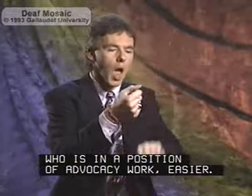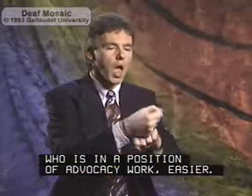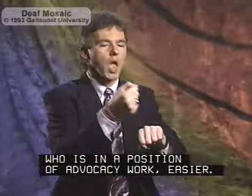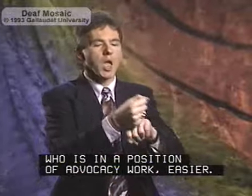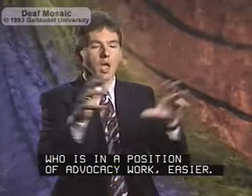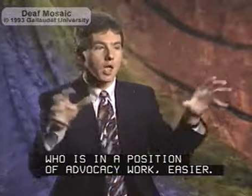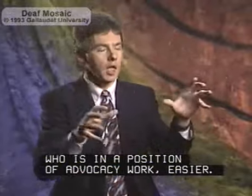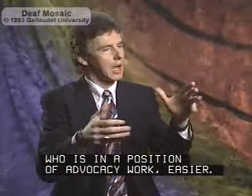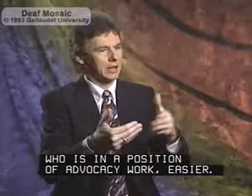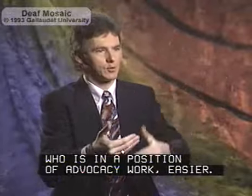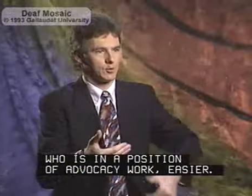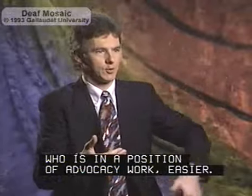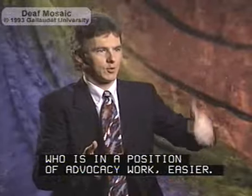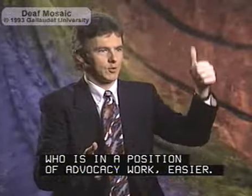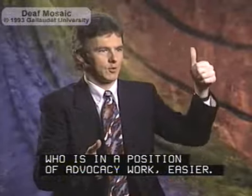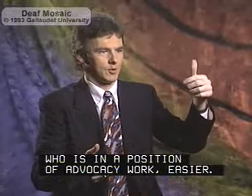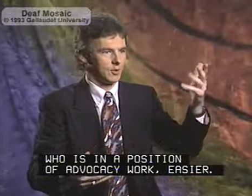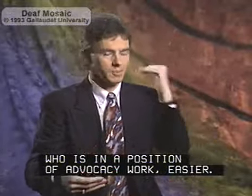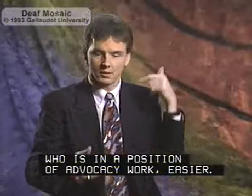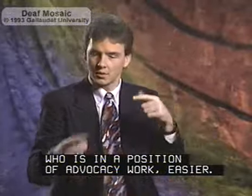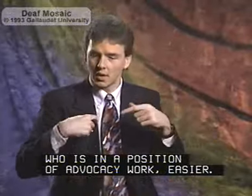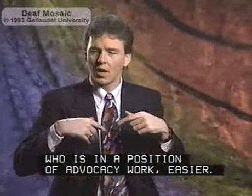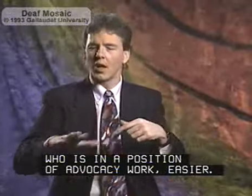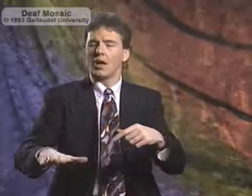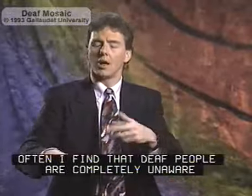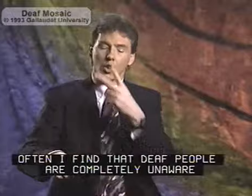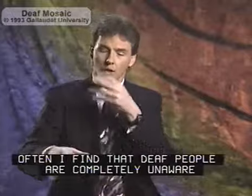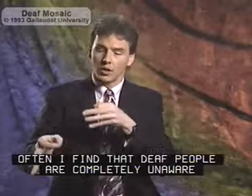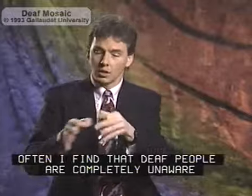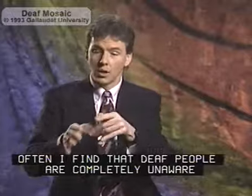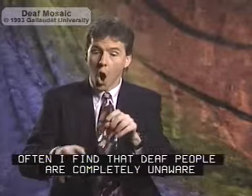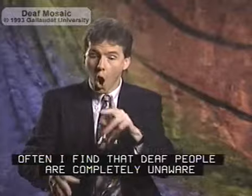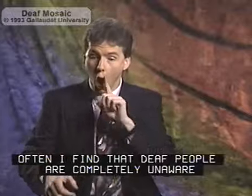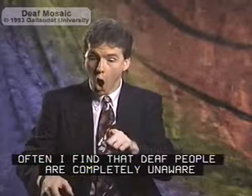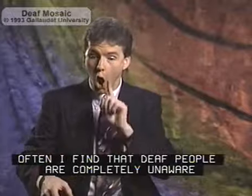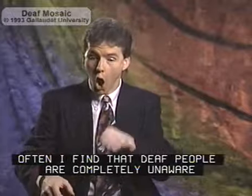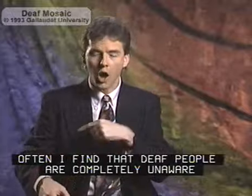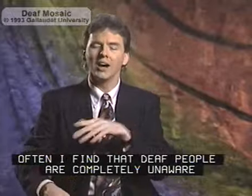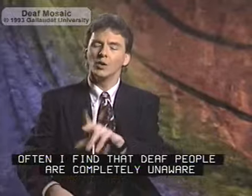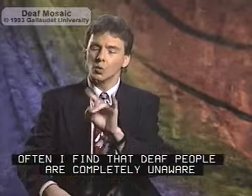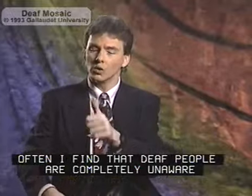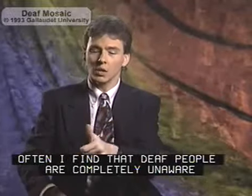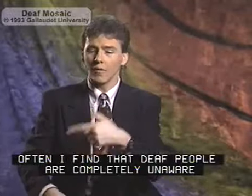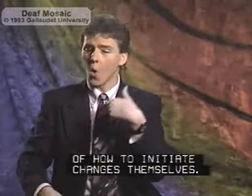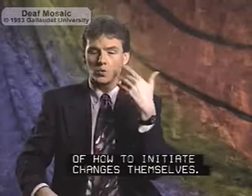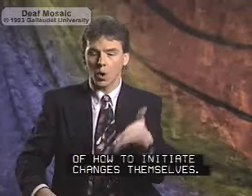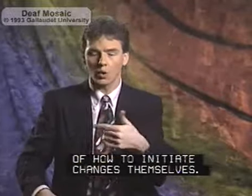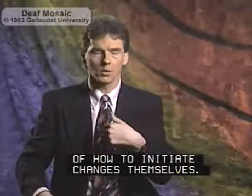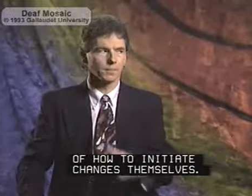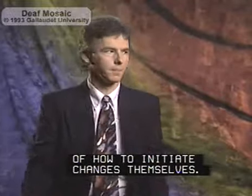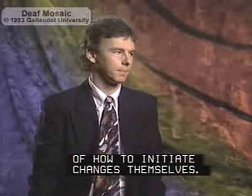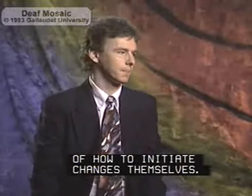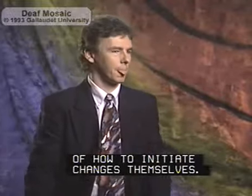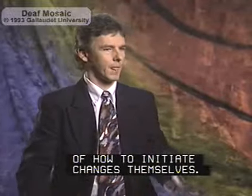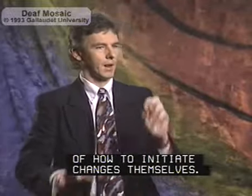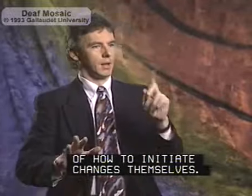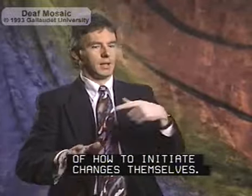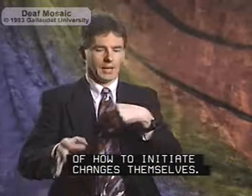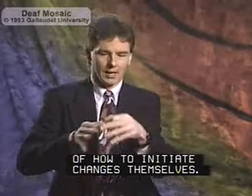of advocacy work, easier. Often I find that deaf people are completely unaware of how to initiate changes themselves.